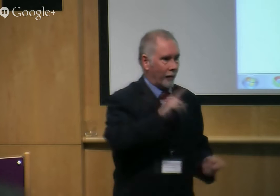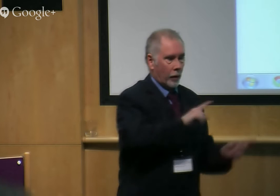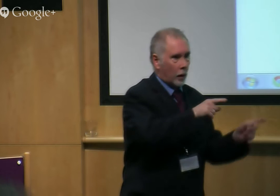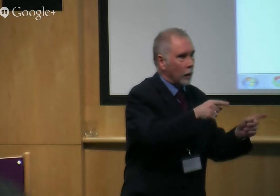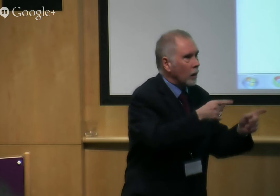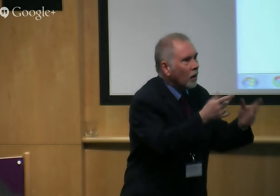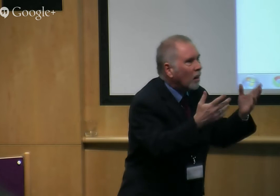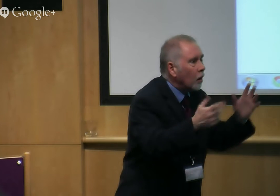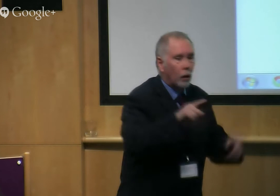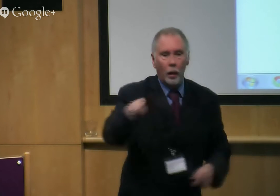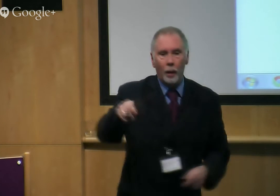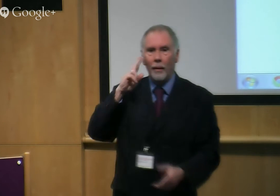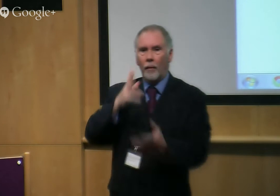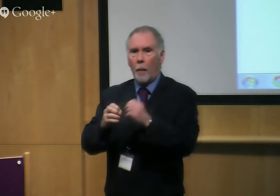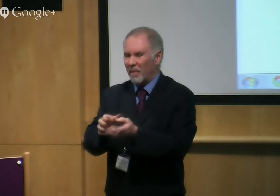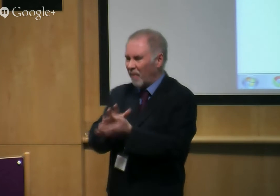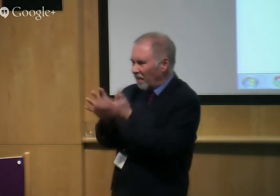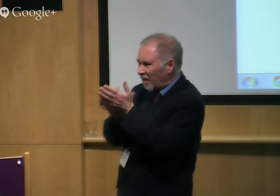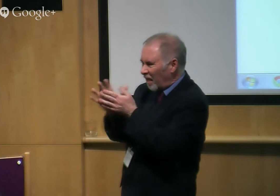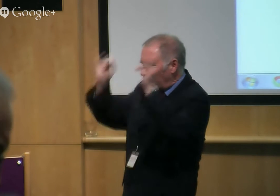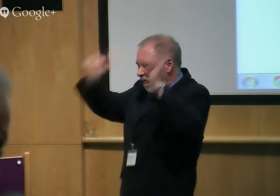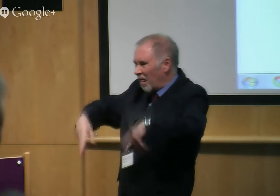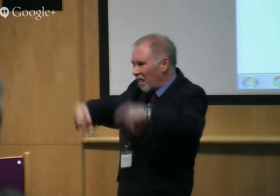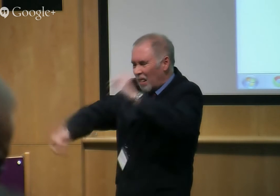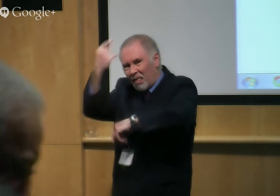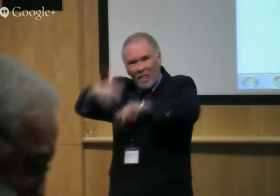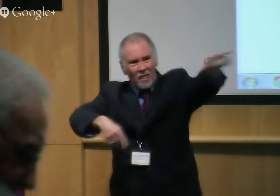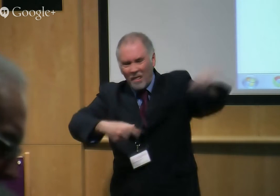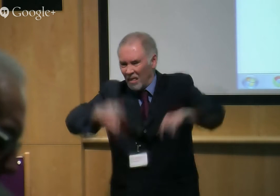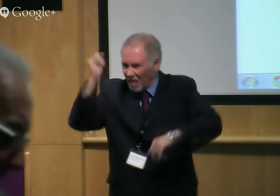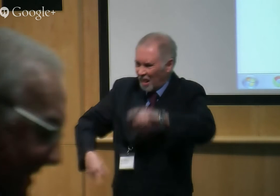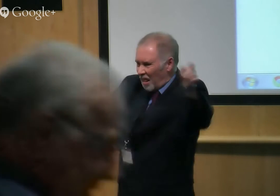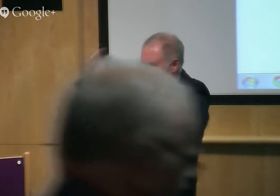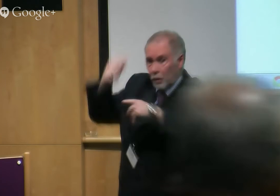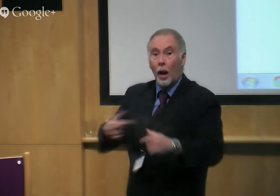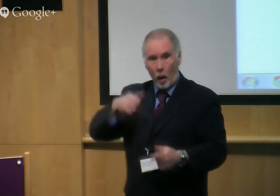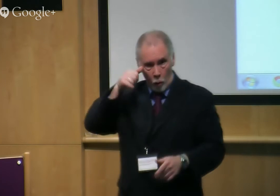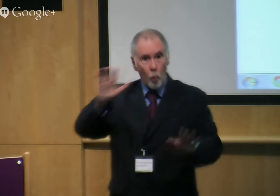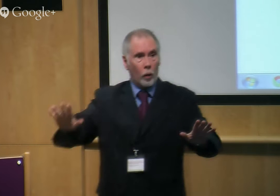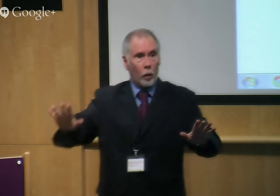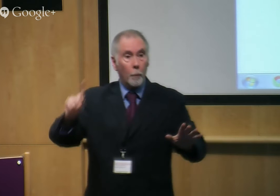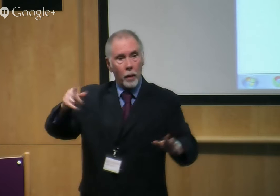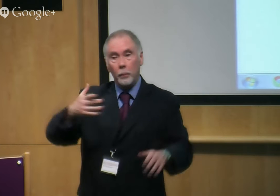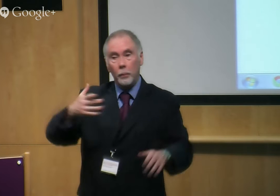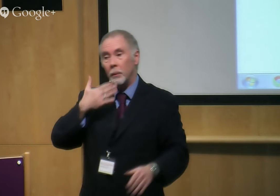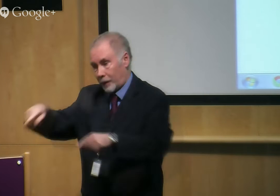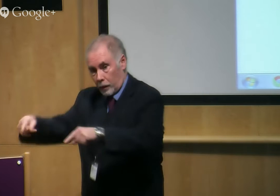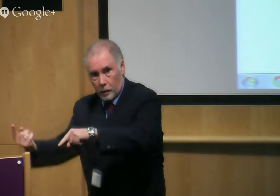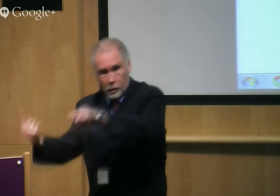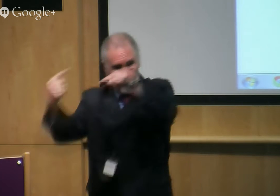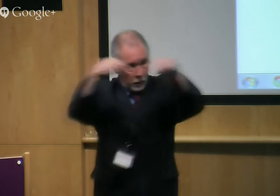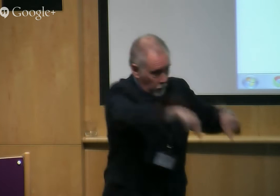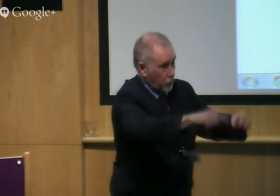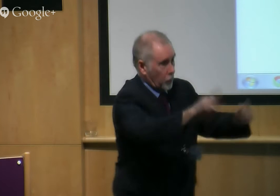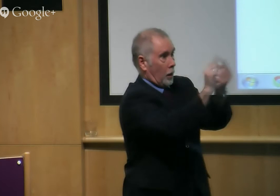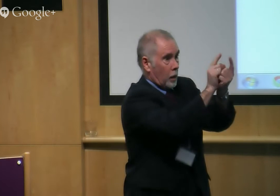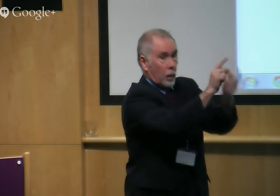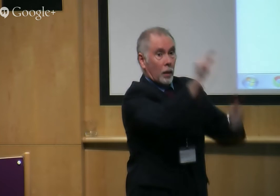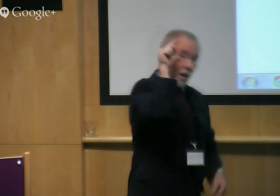those complaints. Give us those complaints. You know, I think the complaints, they take place in the local deaf club, over a